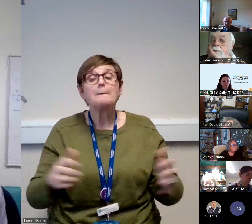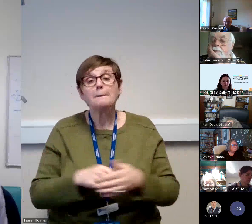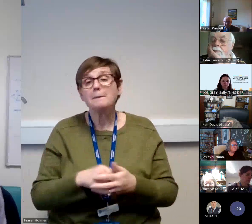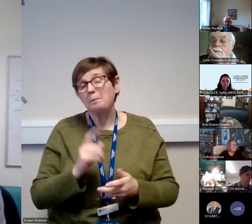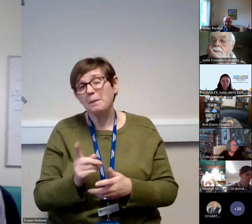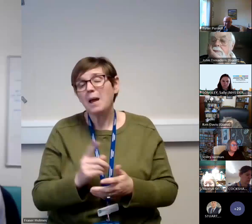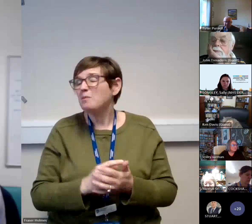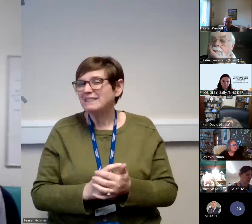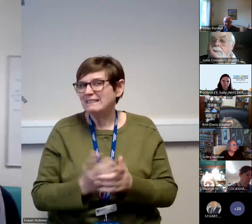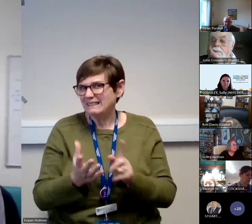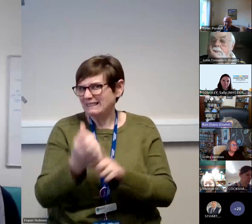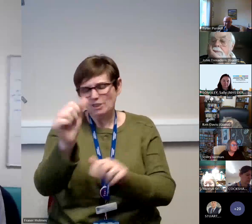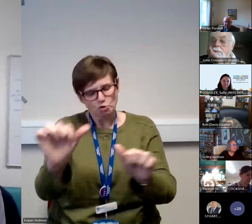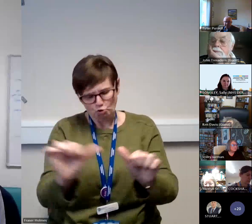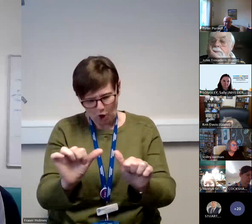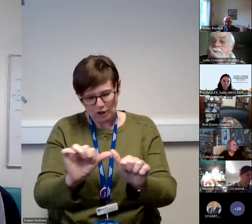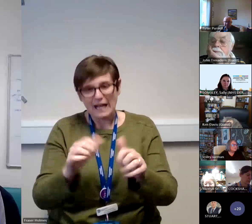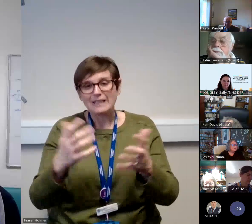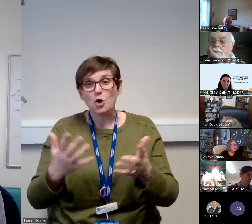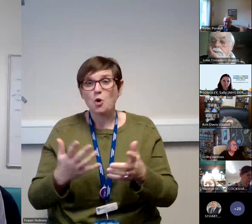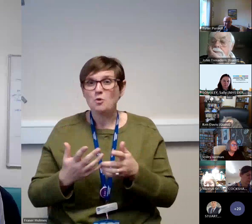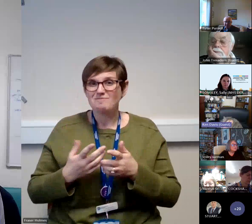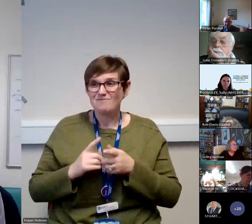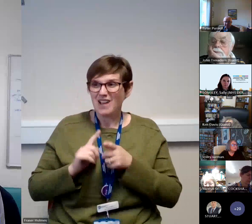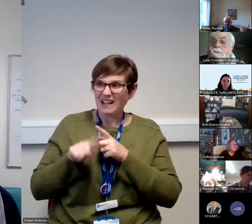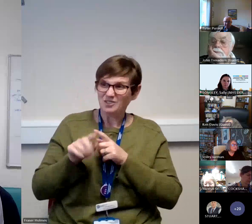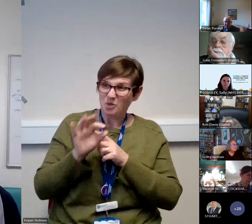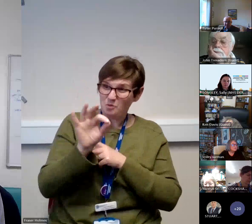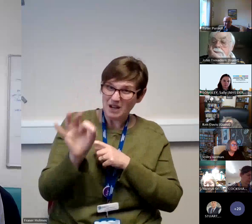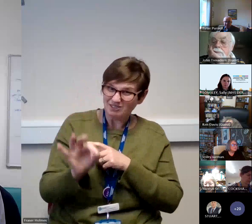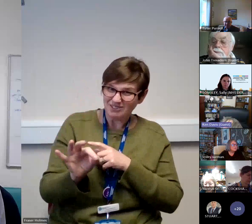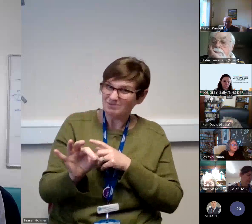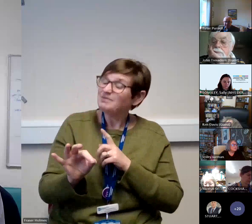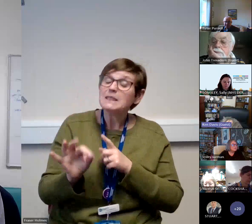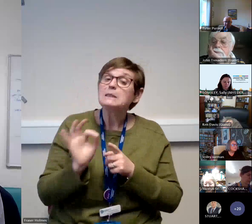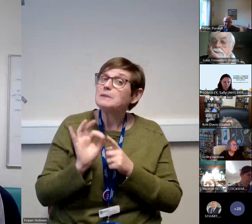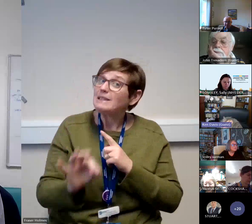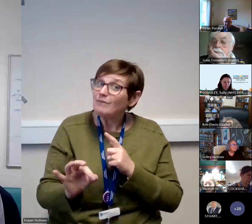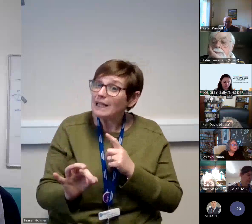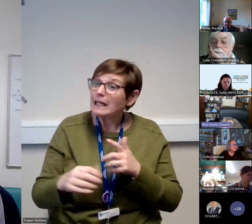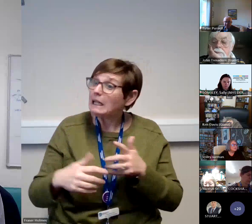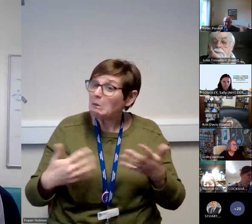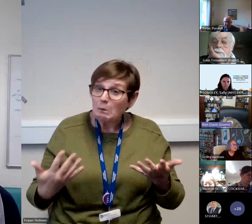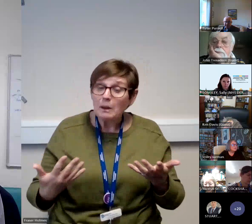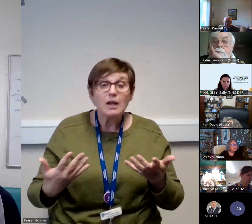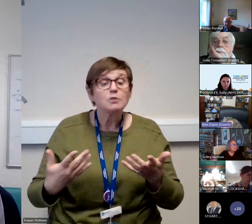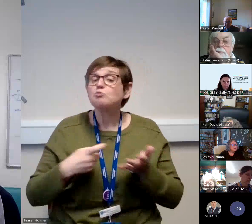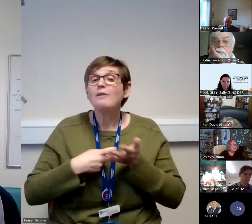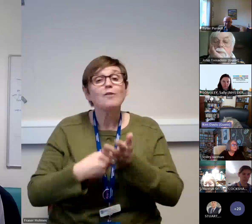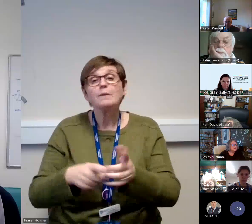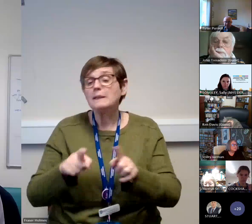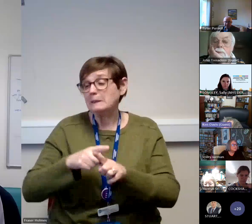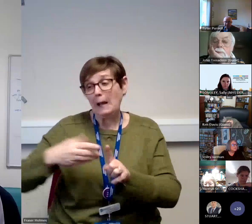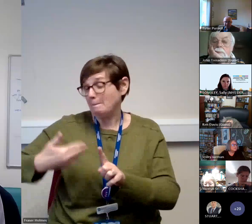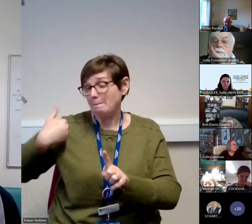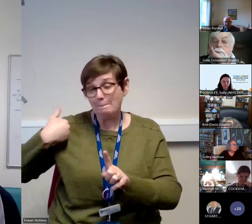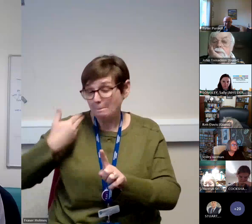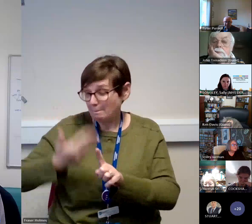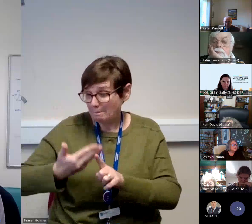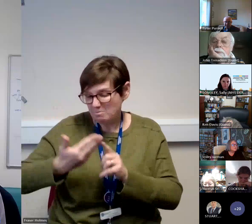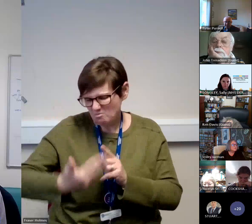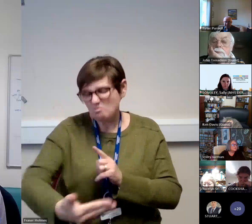We're not there yet. So to answer Julie's question specifically, currently people are referred in the same way that they always have been referred, I